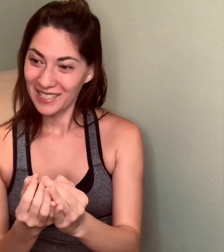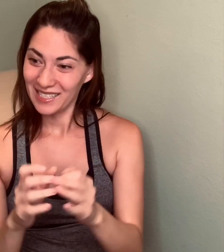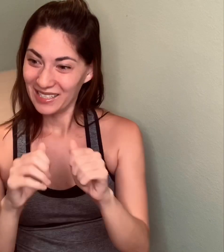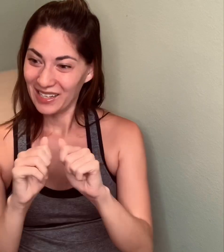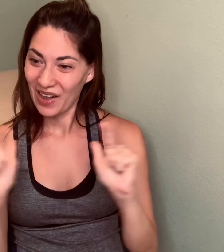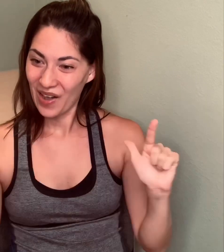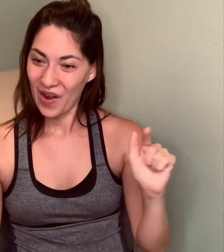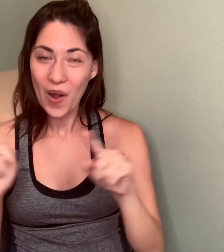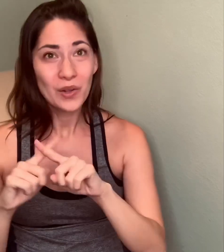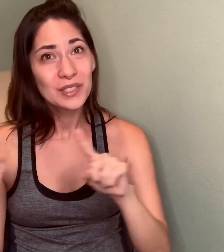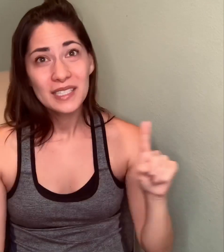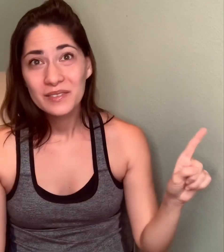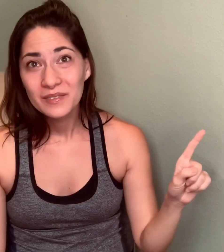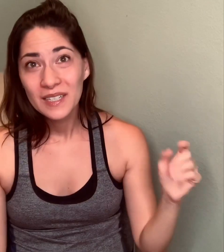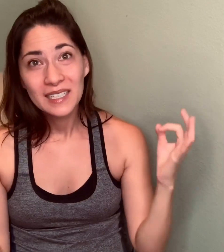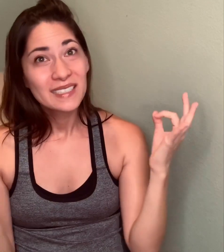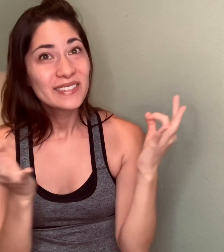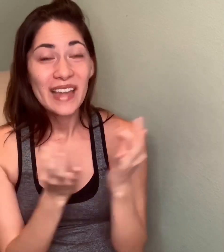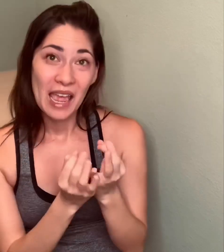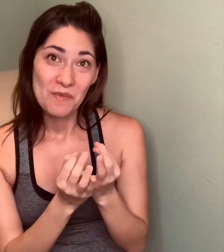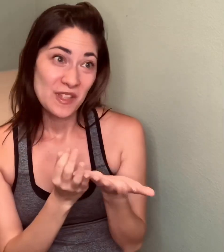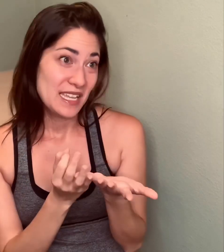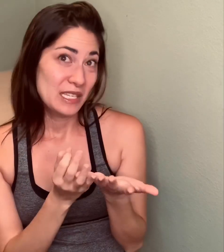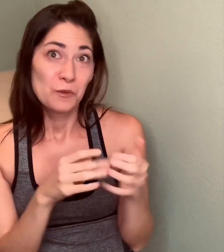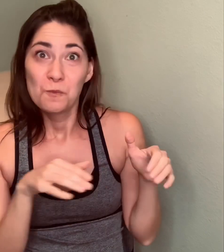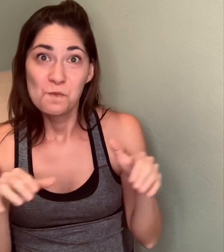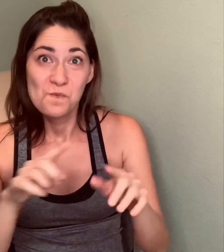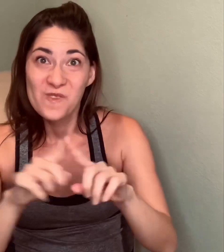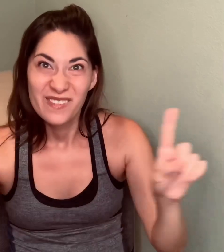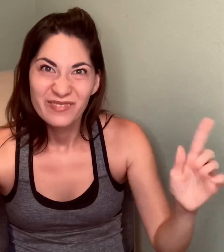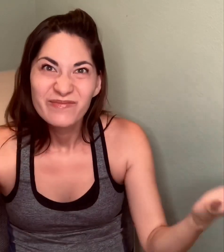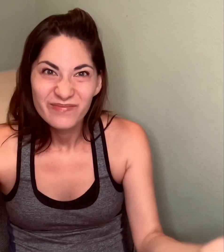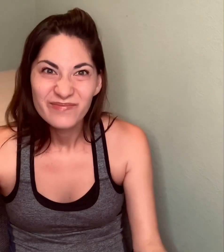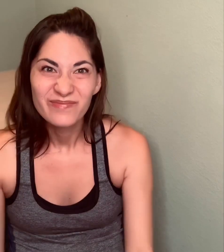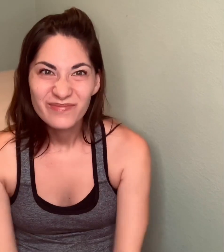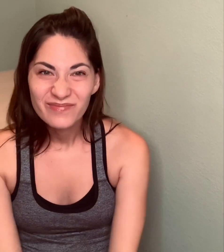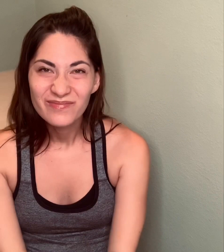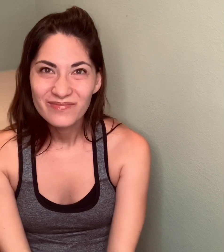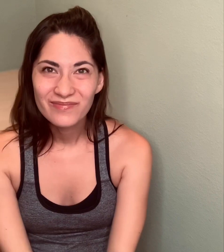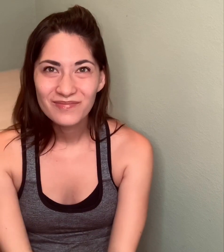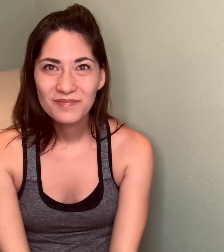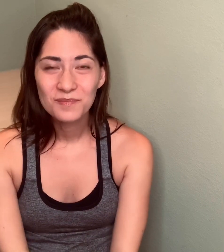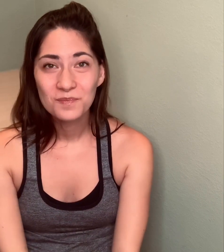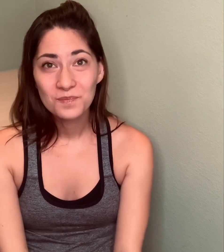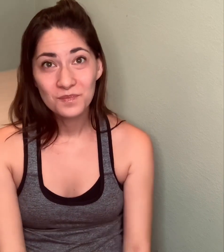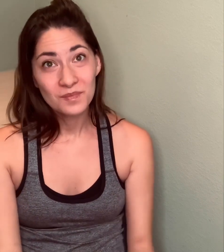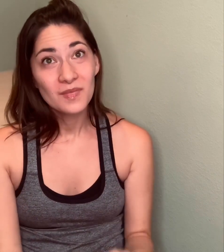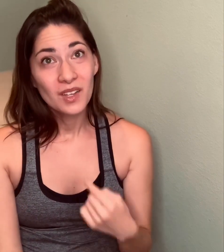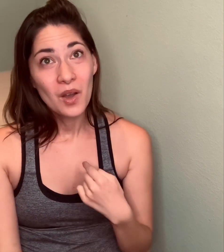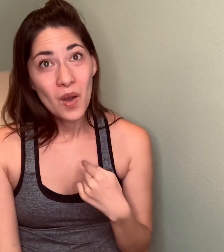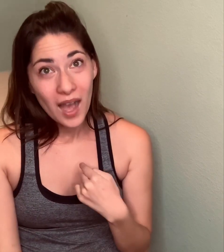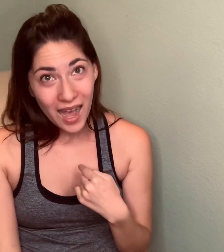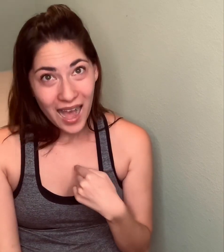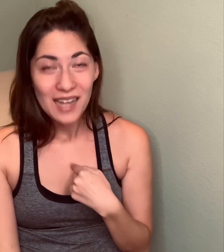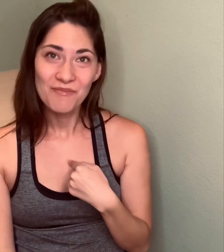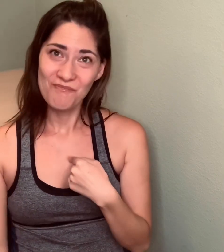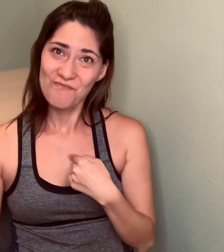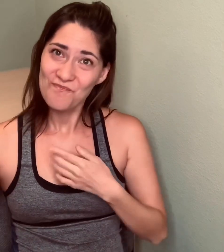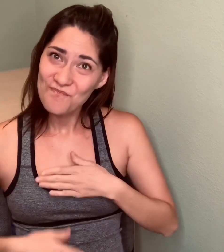are families. They're all different. Families do different things. And so I have found a lot